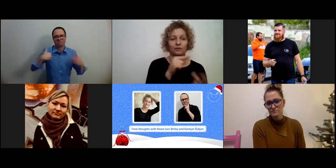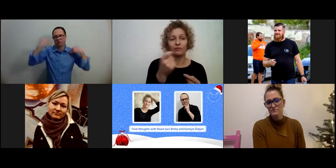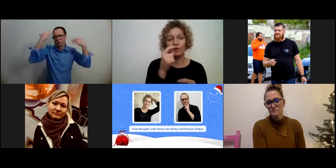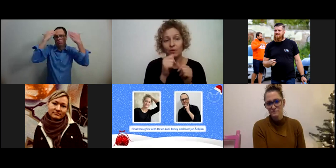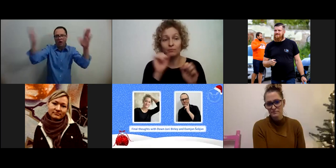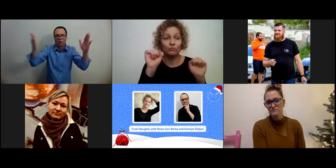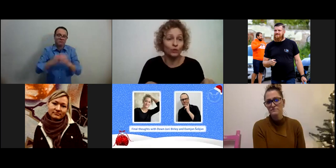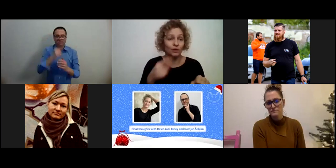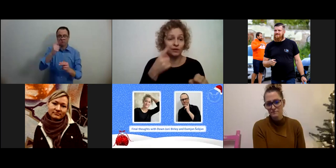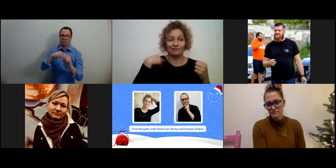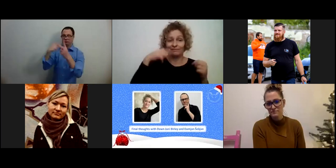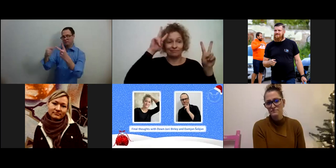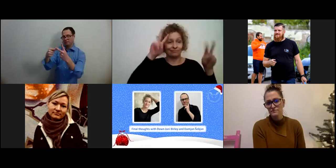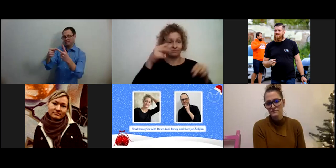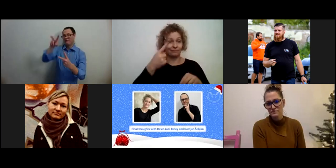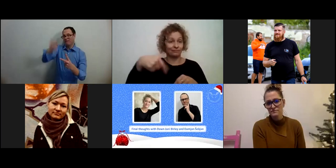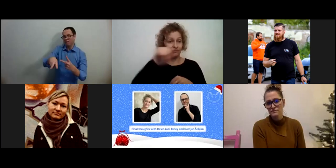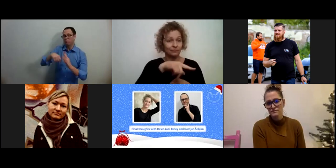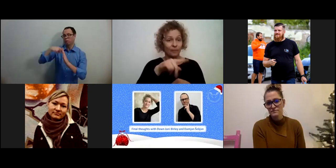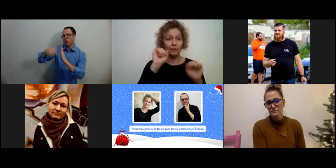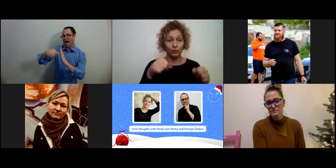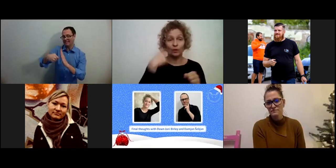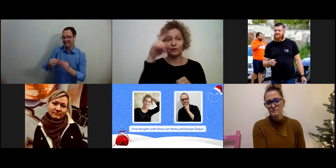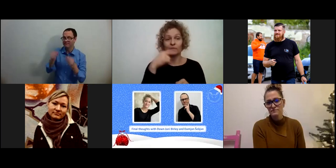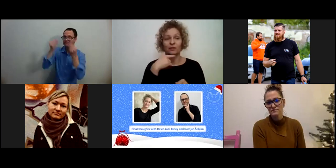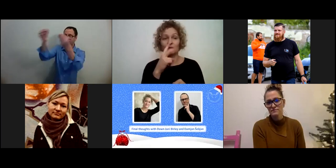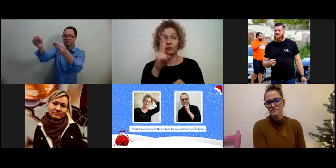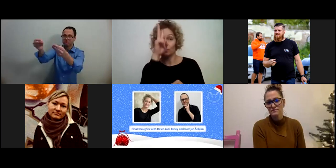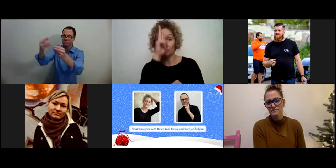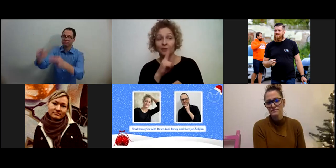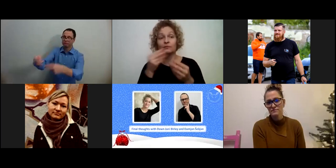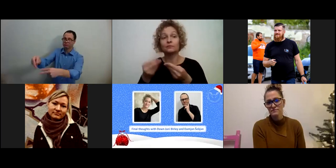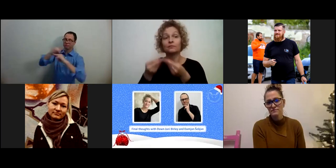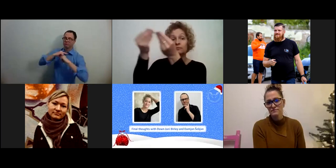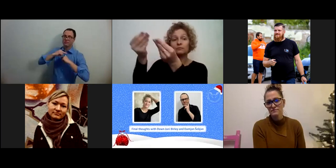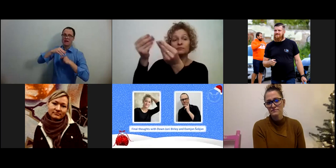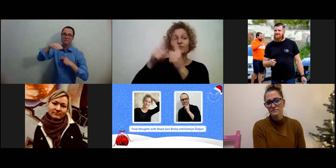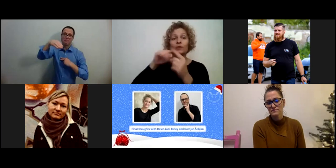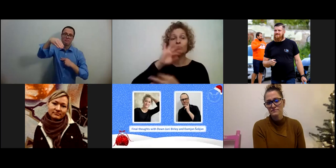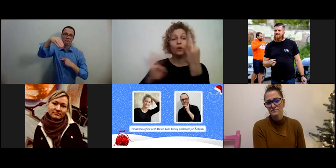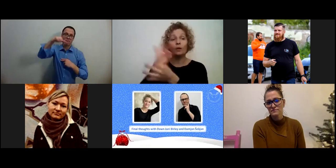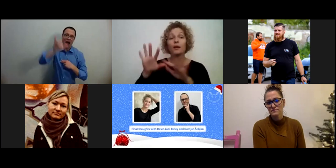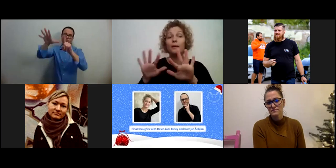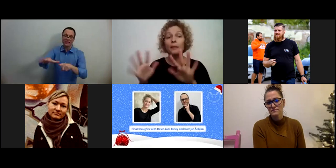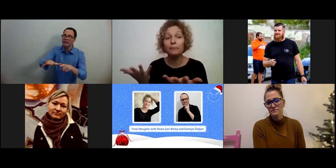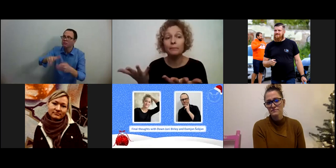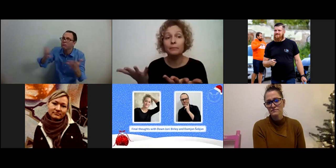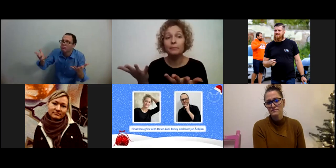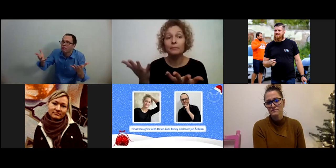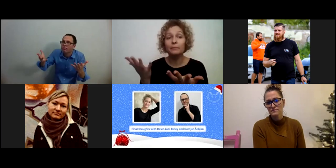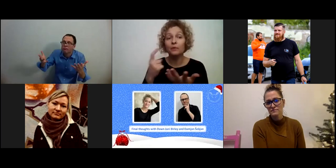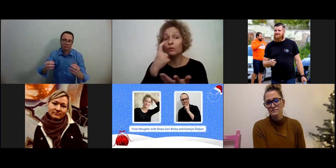Give us a little time. Maybe you can continue on a voluntary basis 1 or 2 months more while we put together